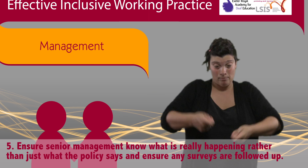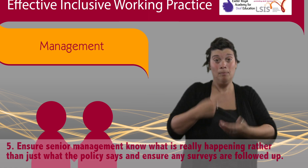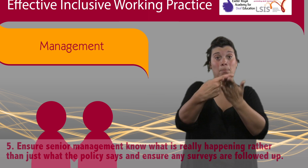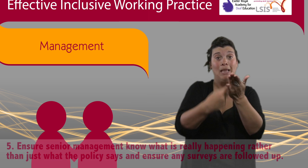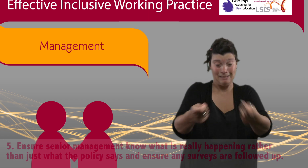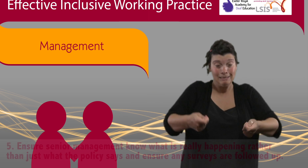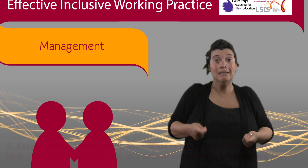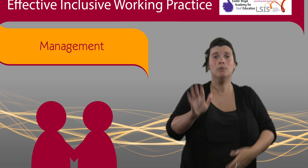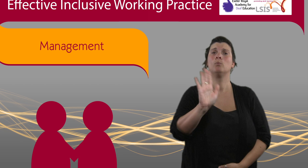up.